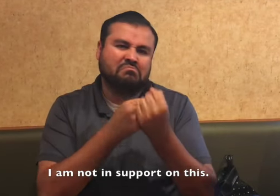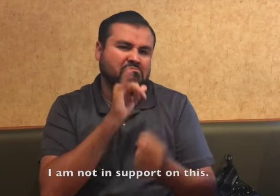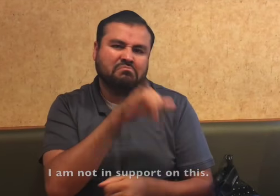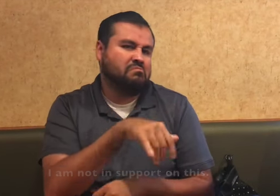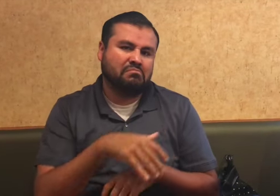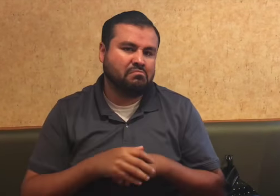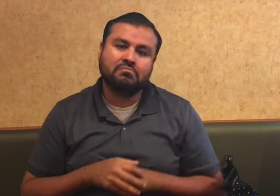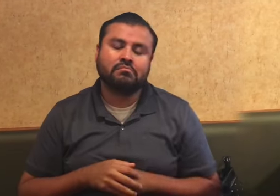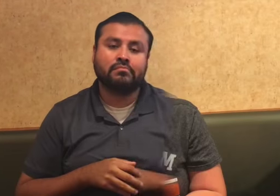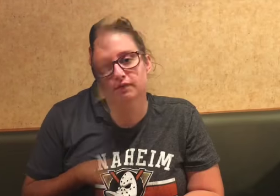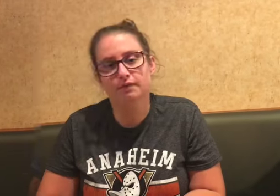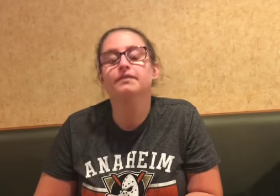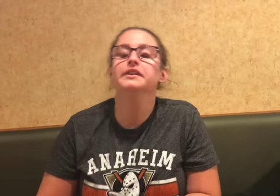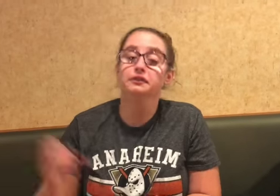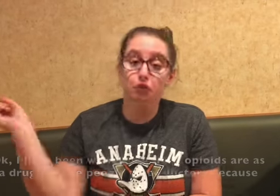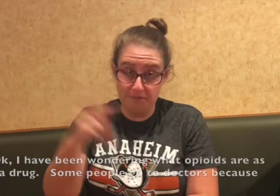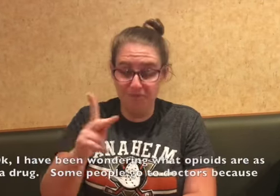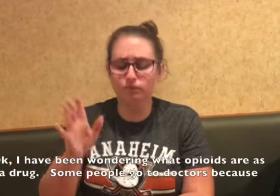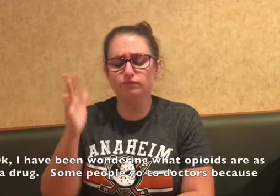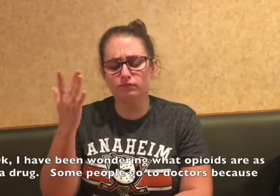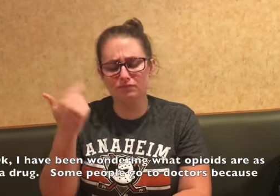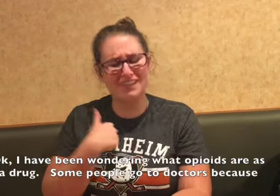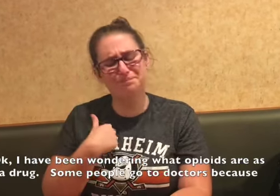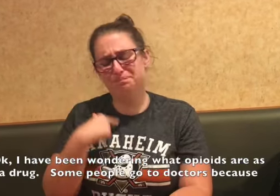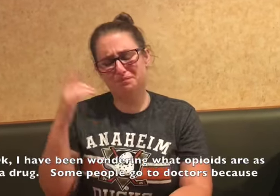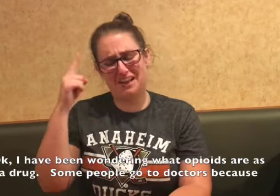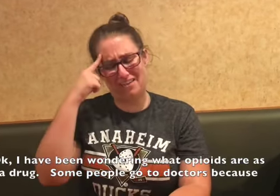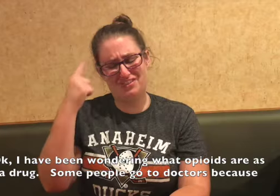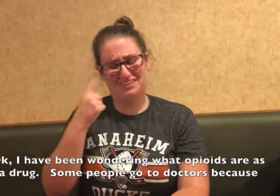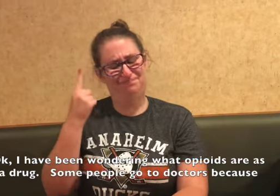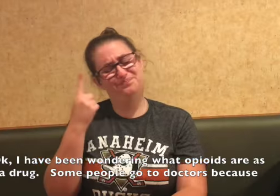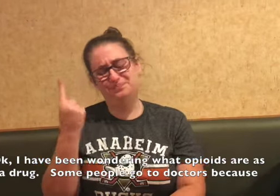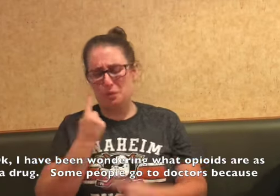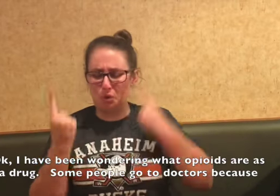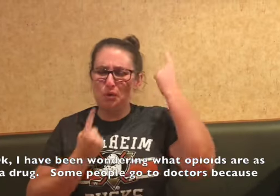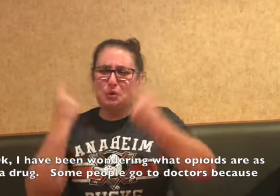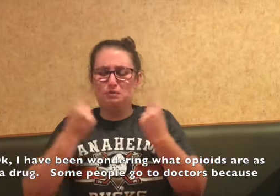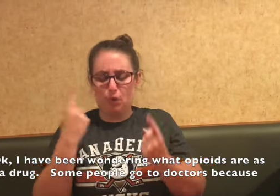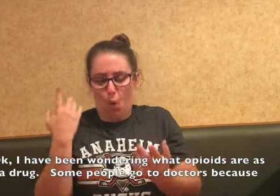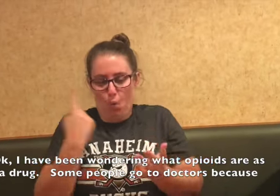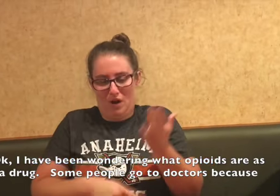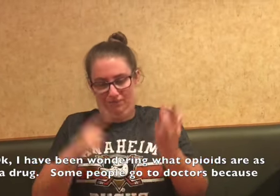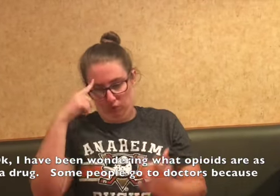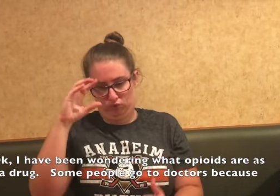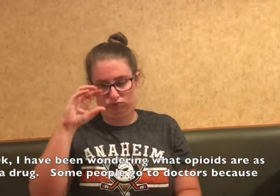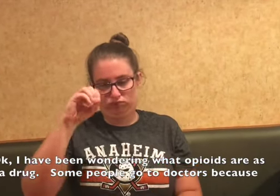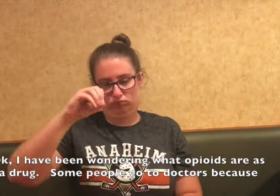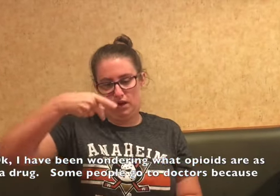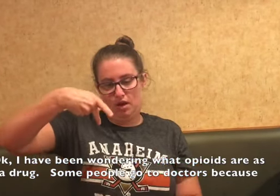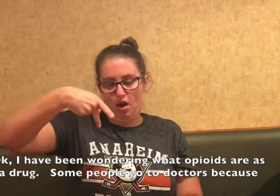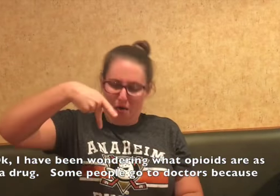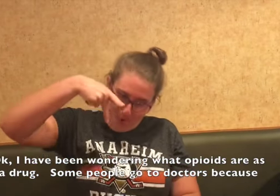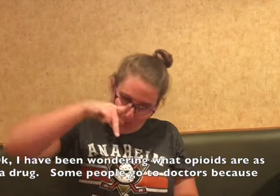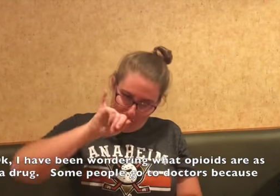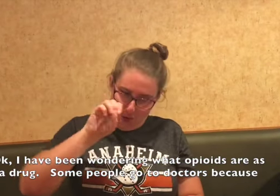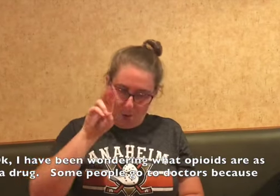I do not support that. Okay, I've been wondering about opiates and as a drug,